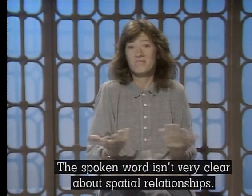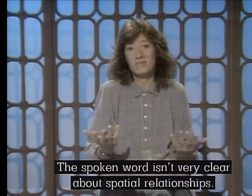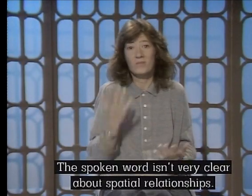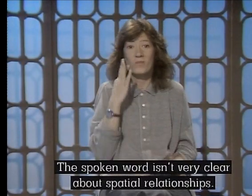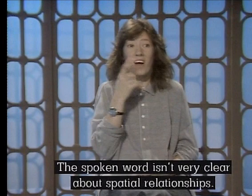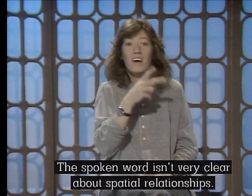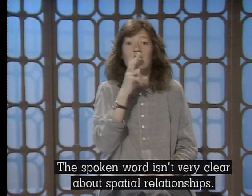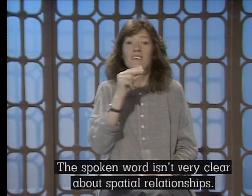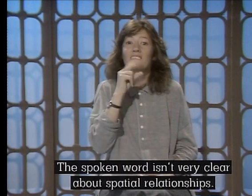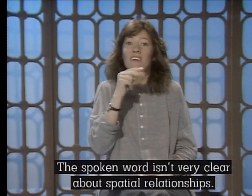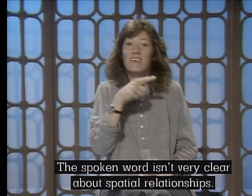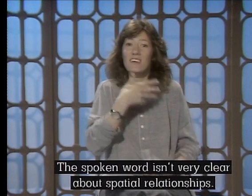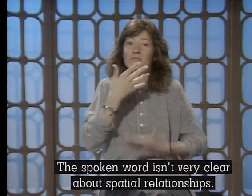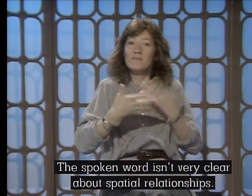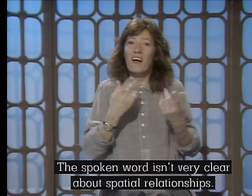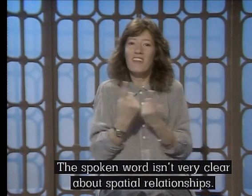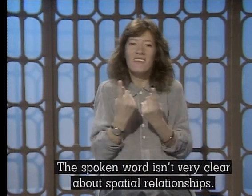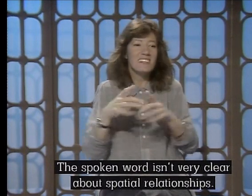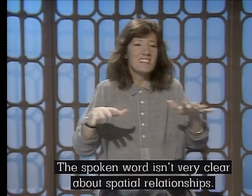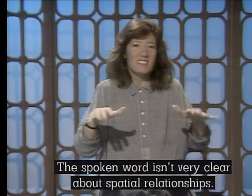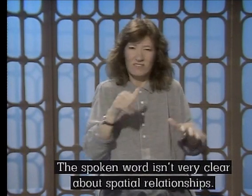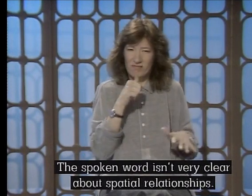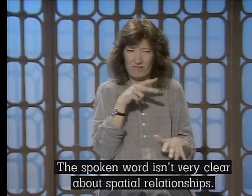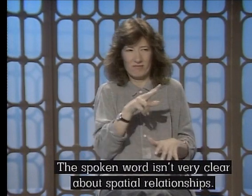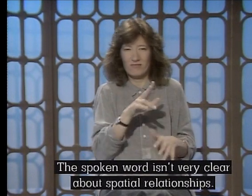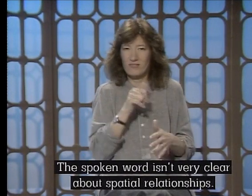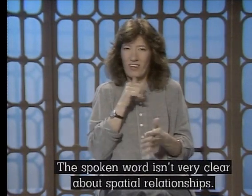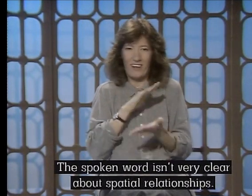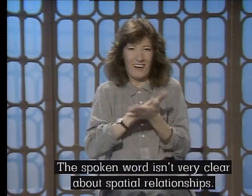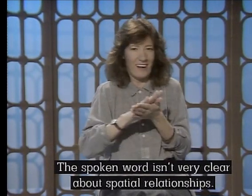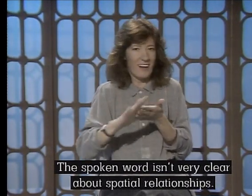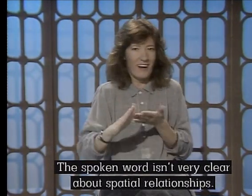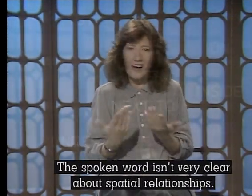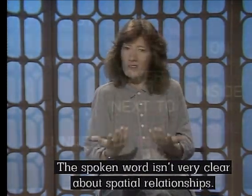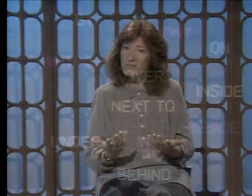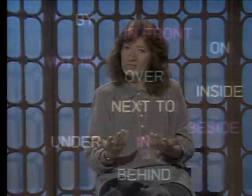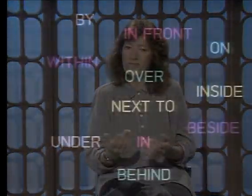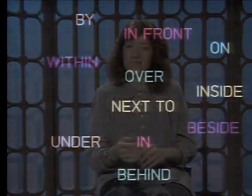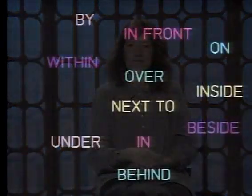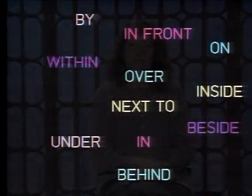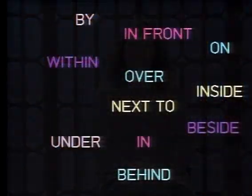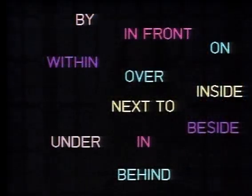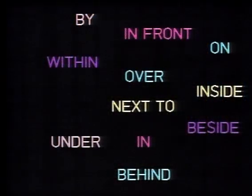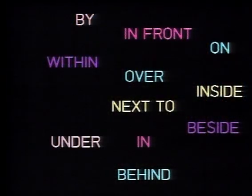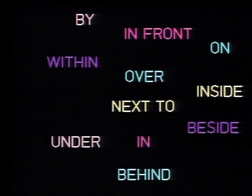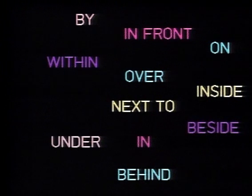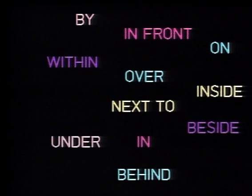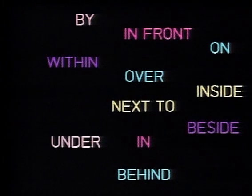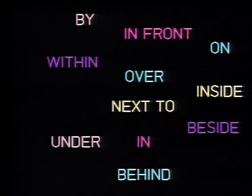Well, it seems the spoken word isn't very clear when it comes to describing where things are in relation to each other.